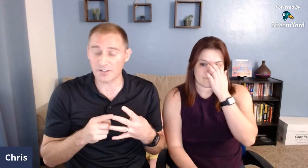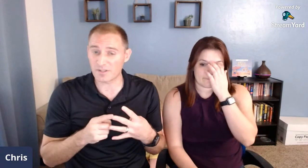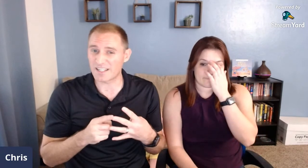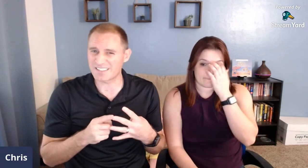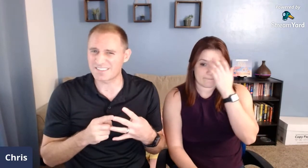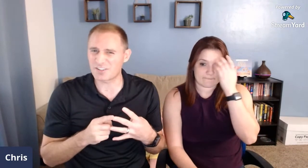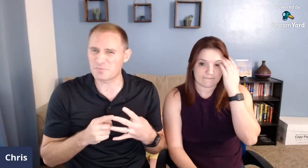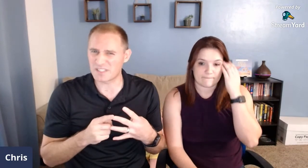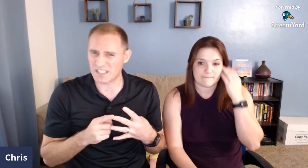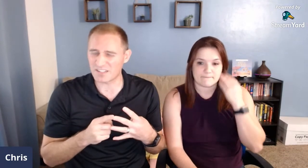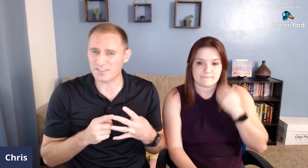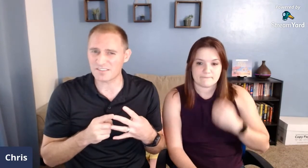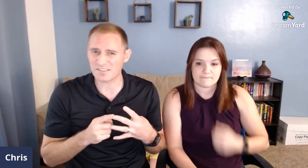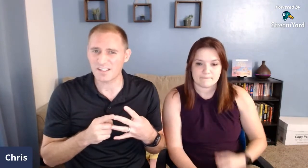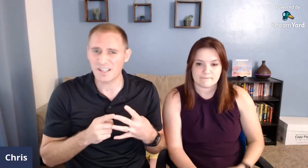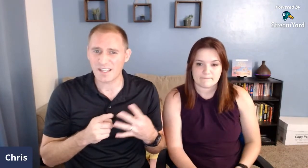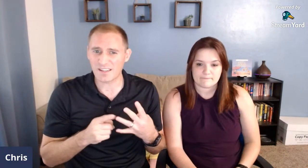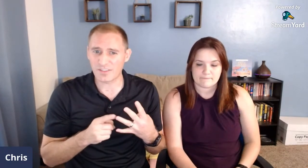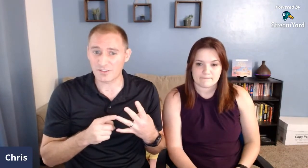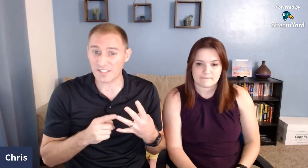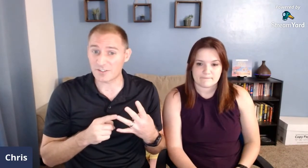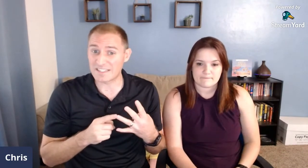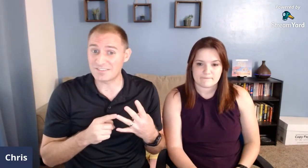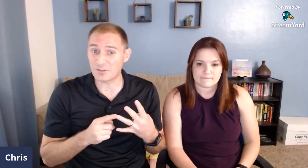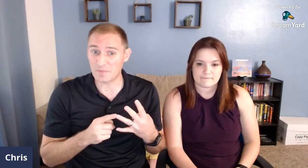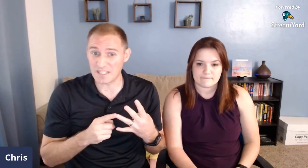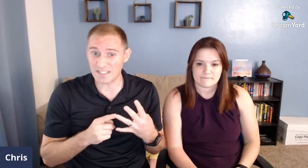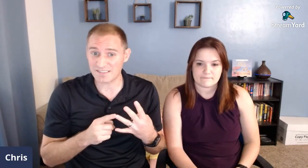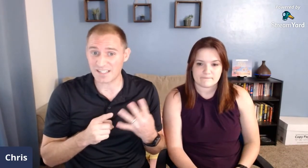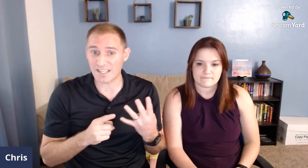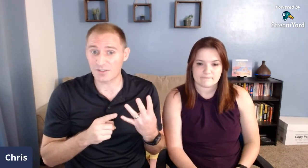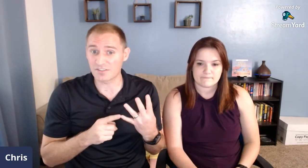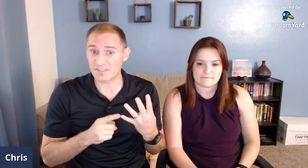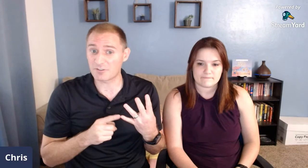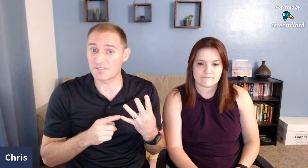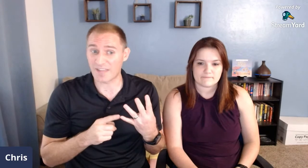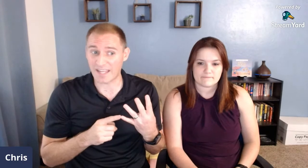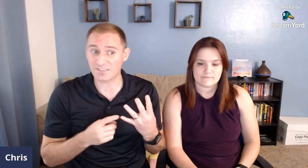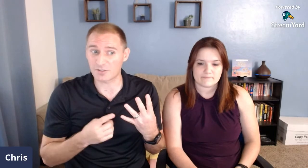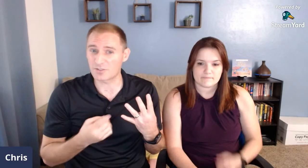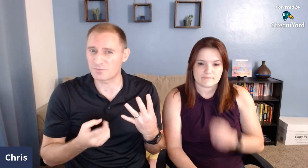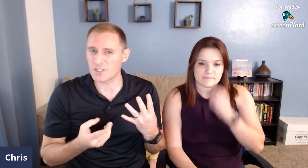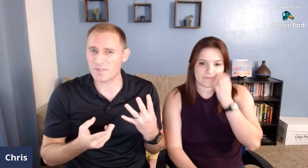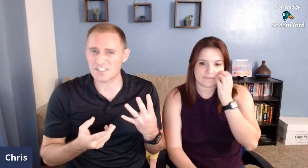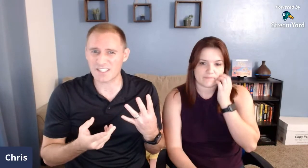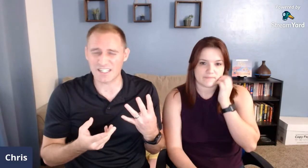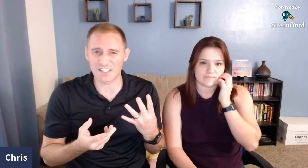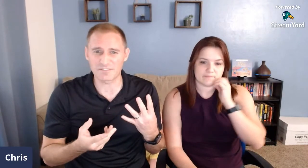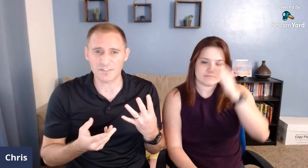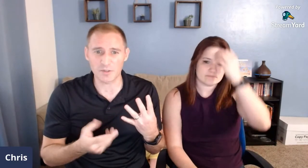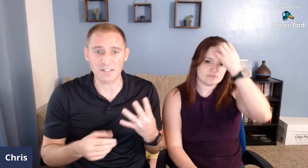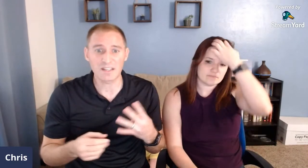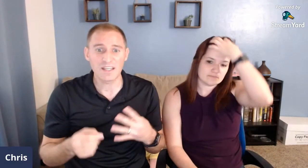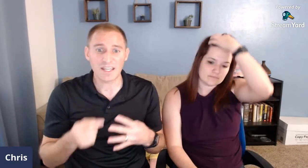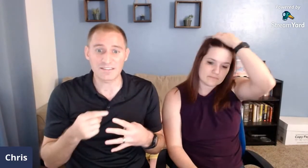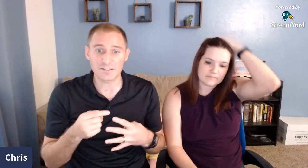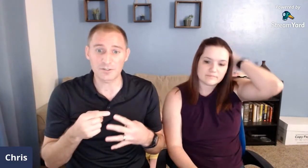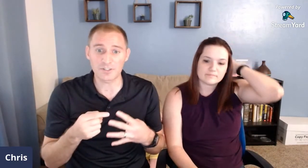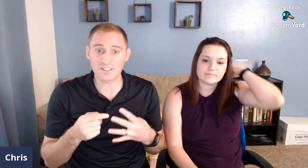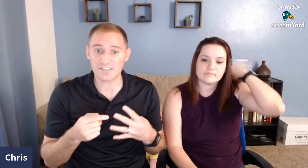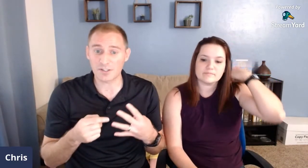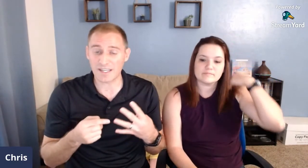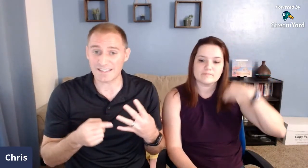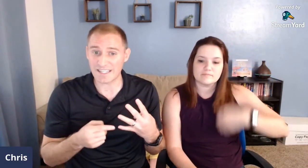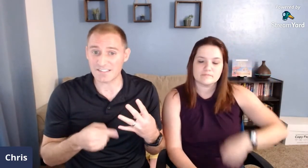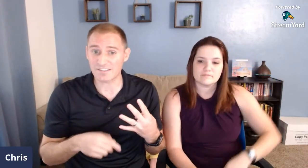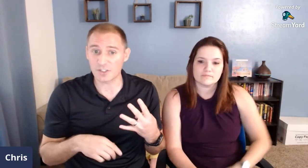that are considered beginners, those that are intermediates, and those that are advanced, or pretty much near fluent. And so you